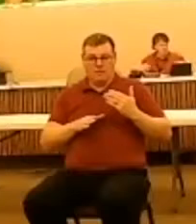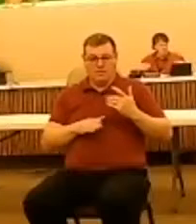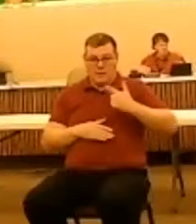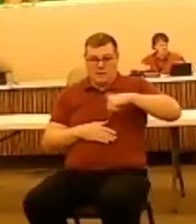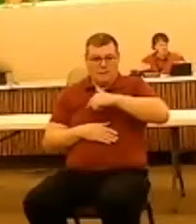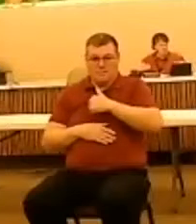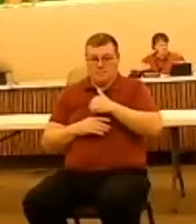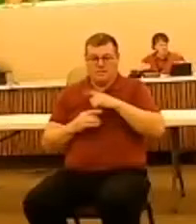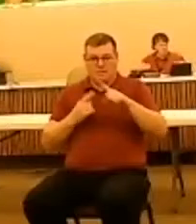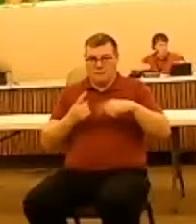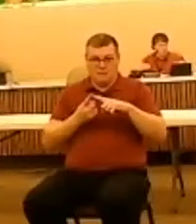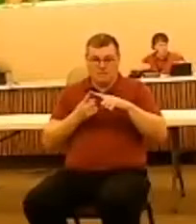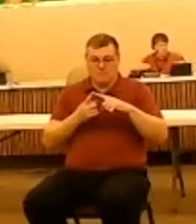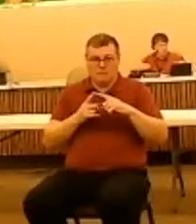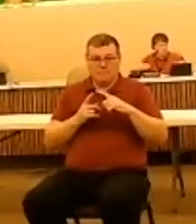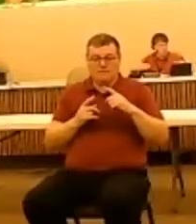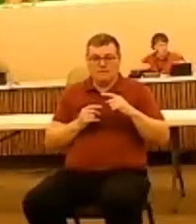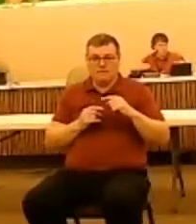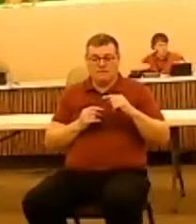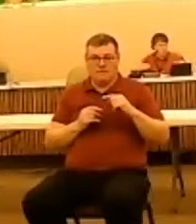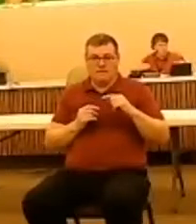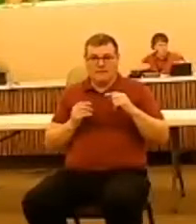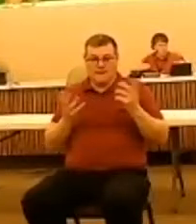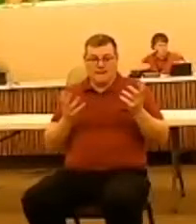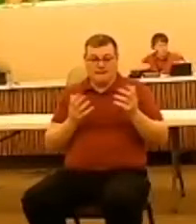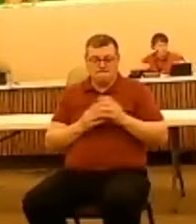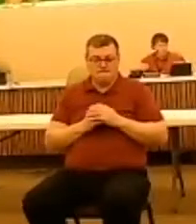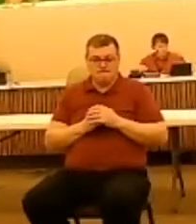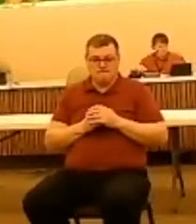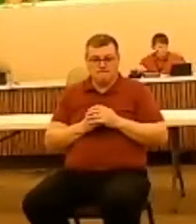us about the